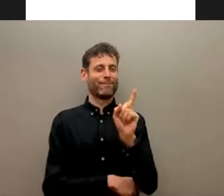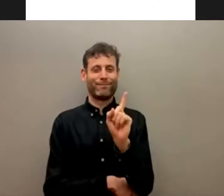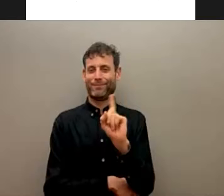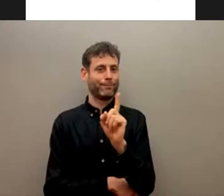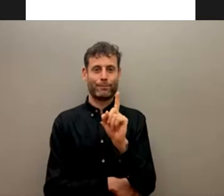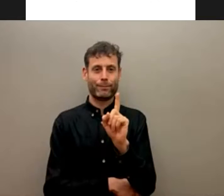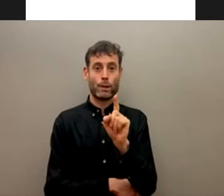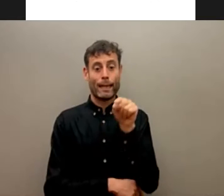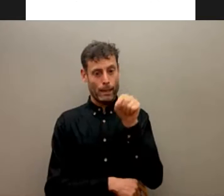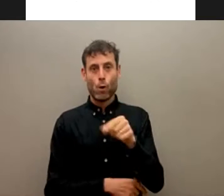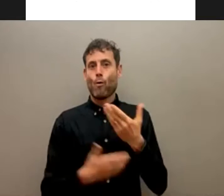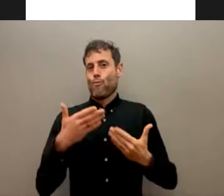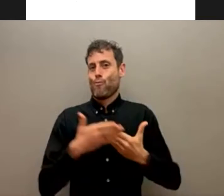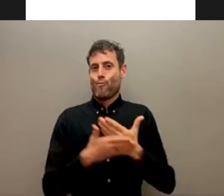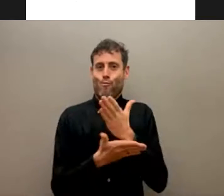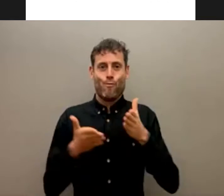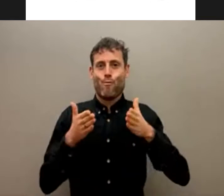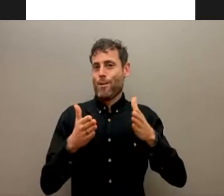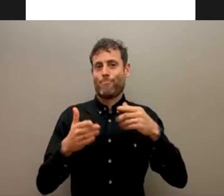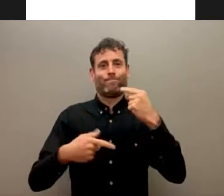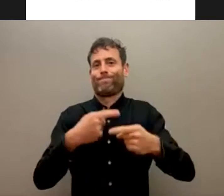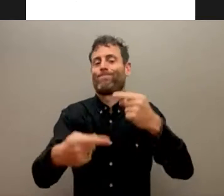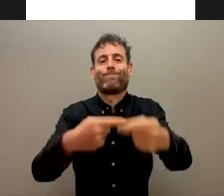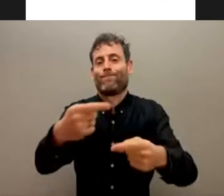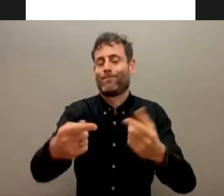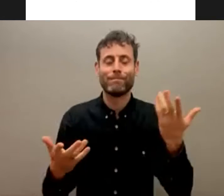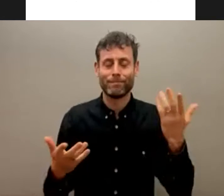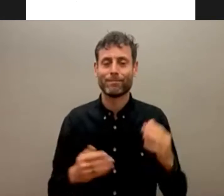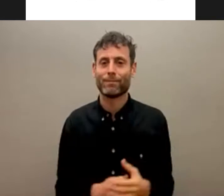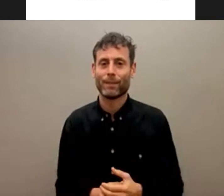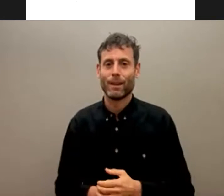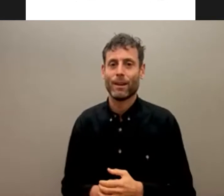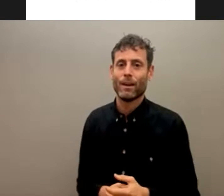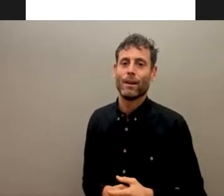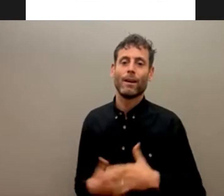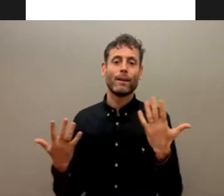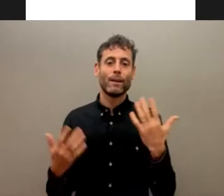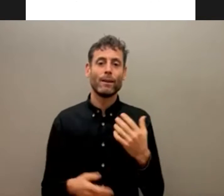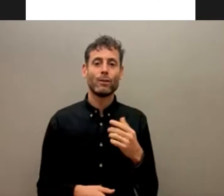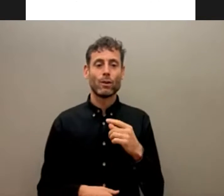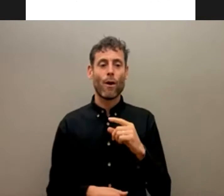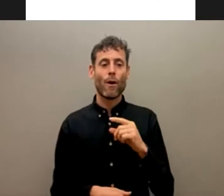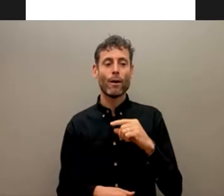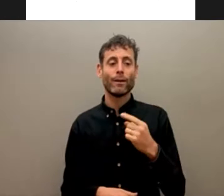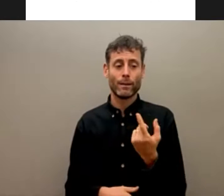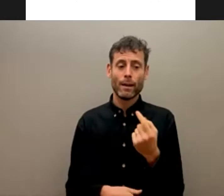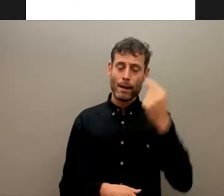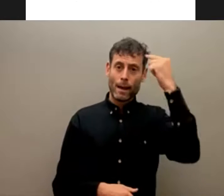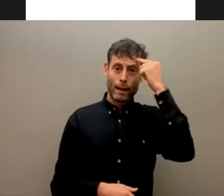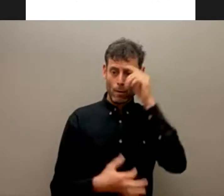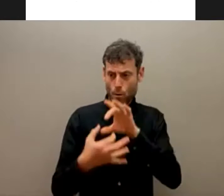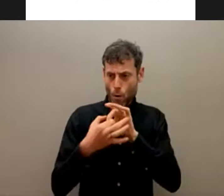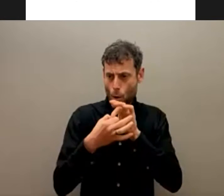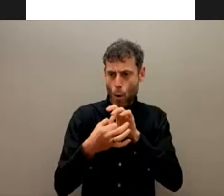Piloting the local VC representatives was one of the options that was available by then, but it doesn't mean that we're going